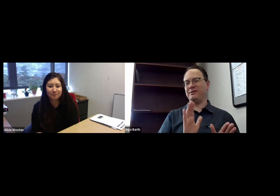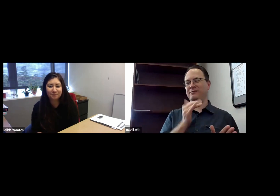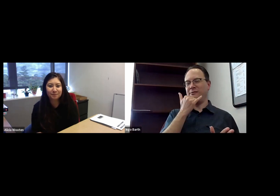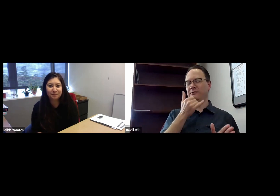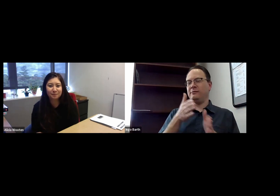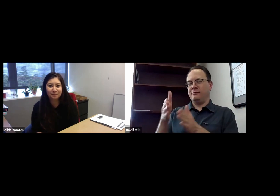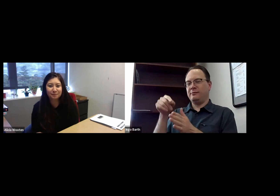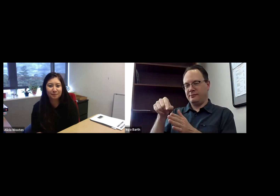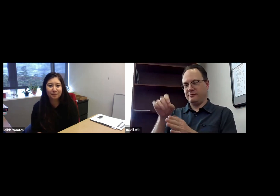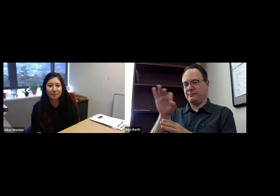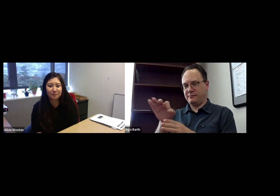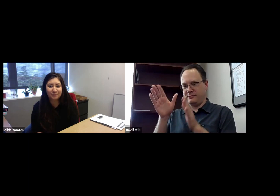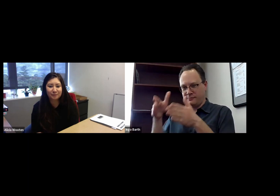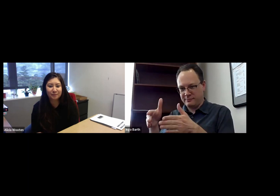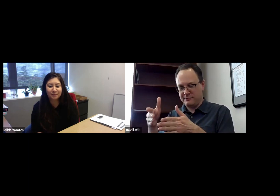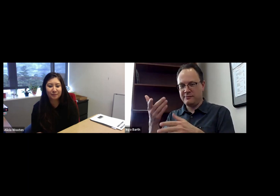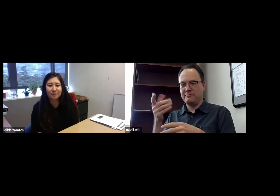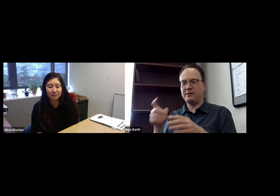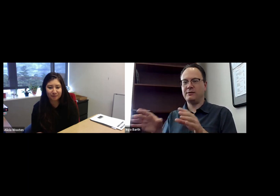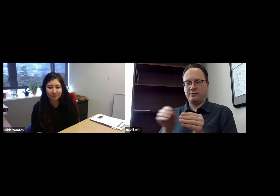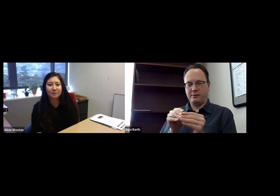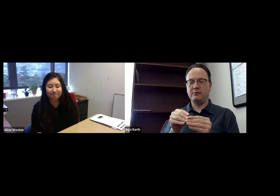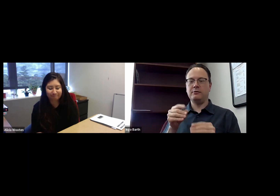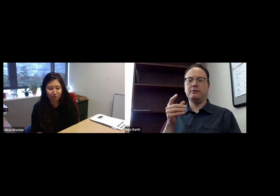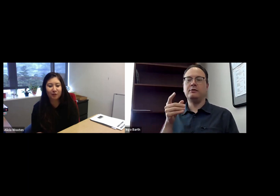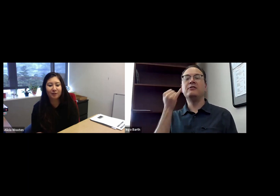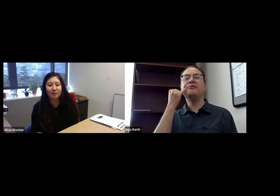I will add that sign as well.